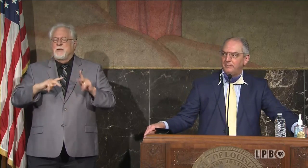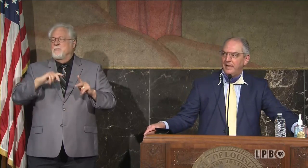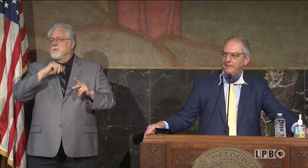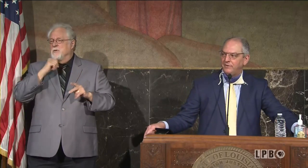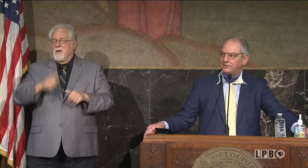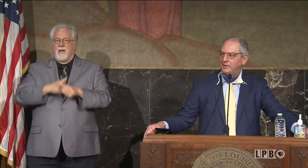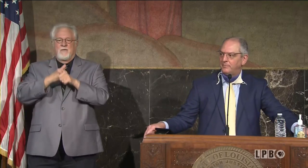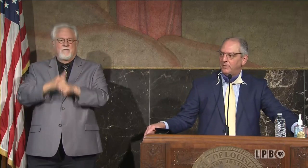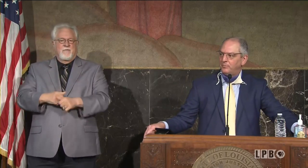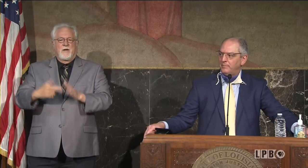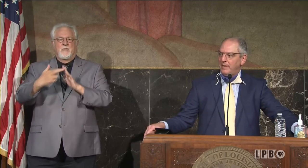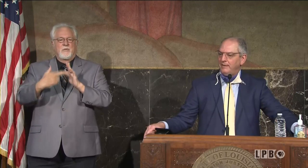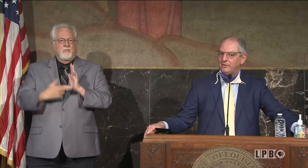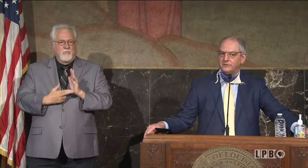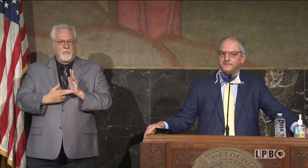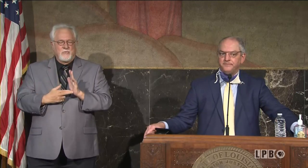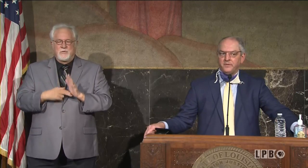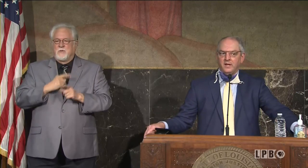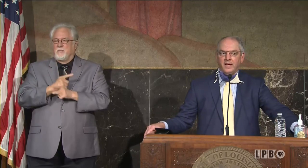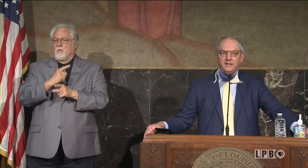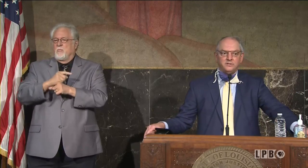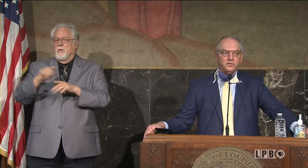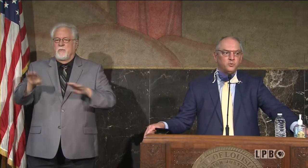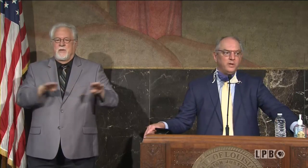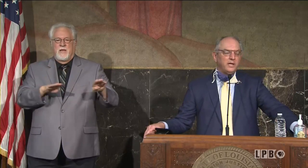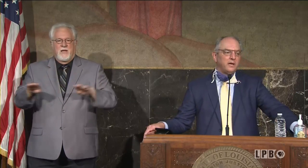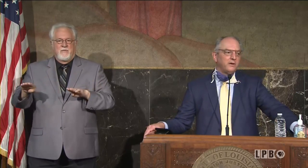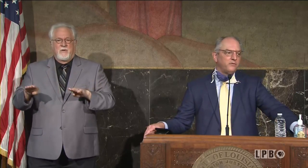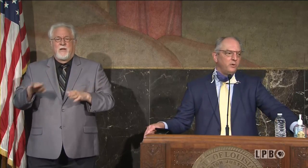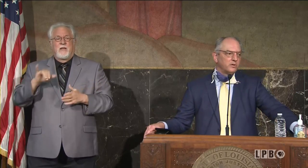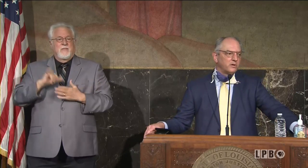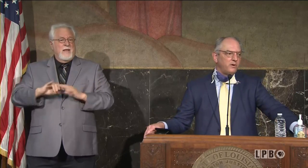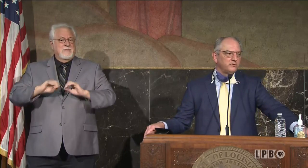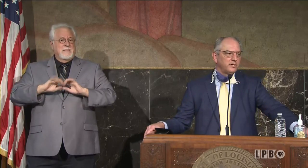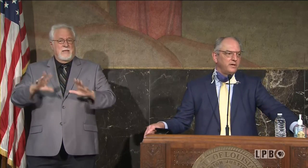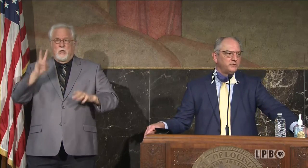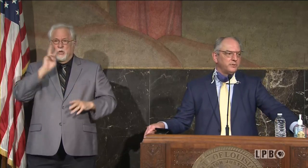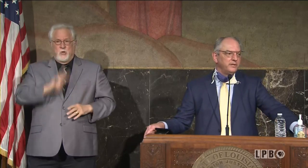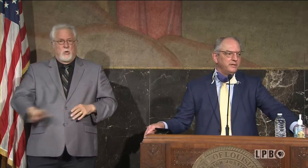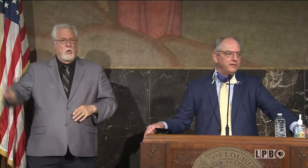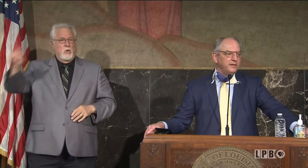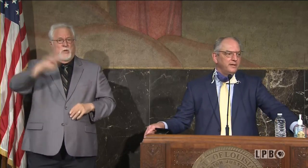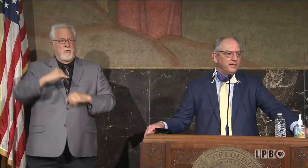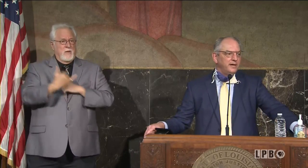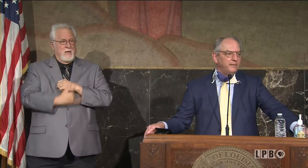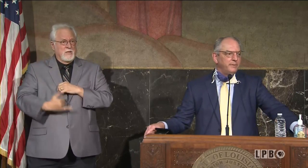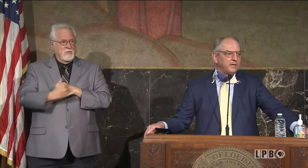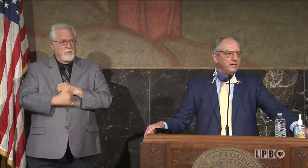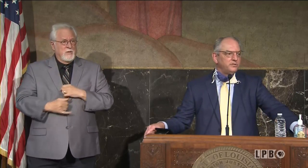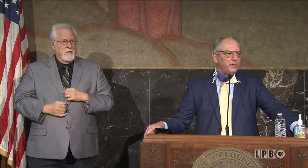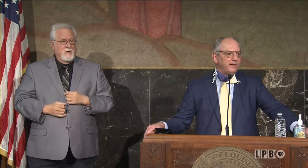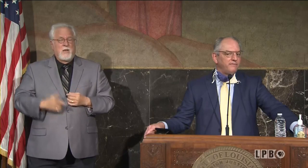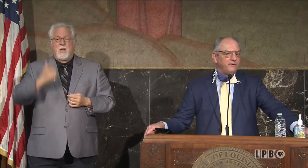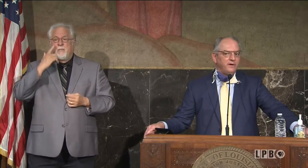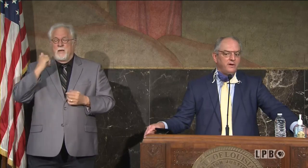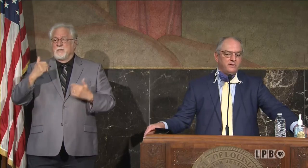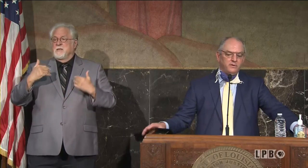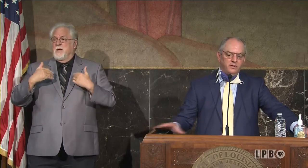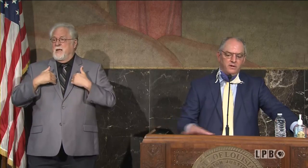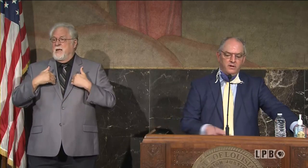proper behaviors, the appropriate behaviors. And this is really clear if you look across the country, because you